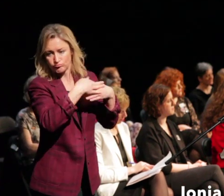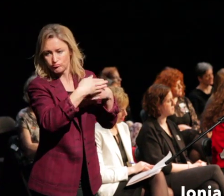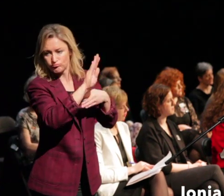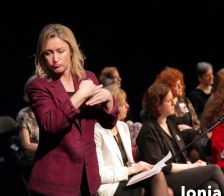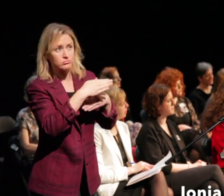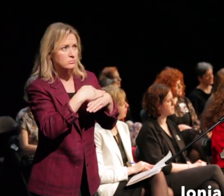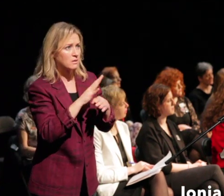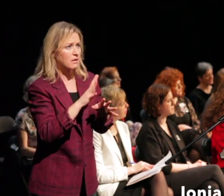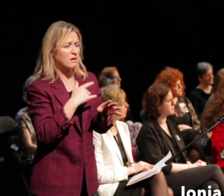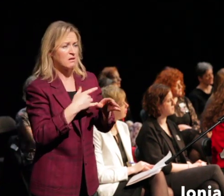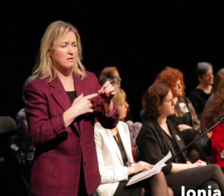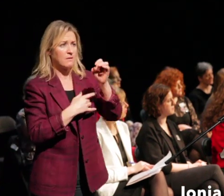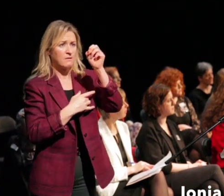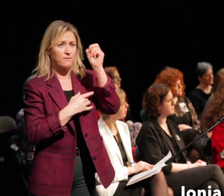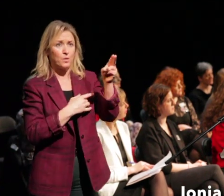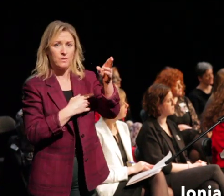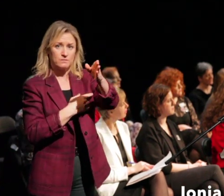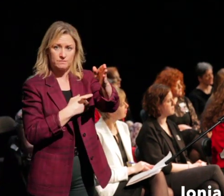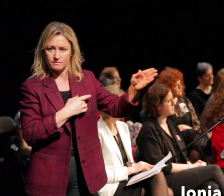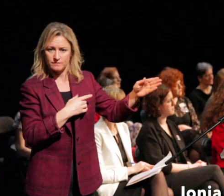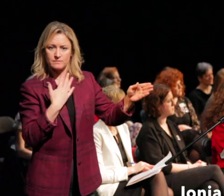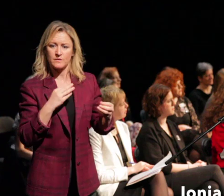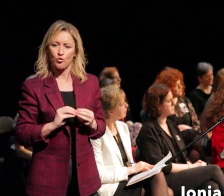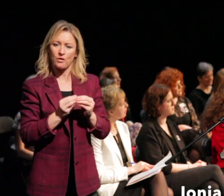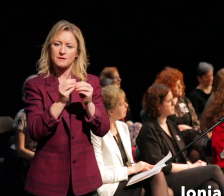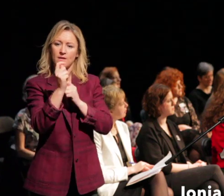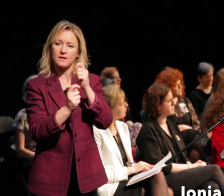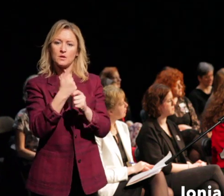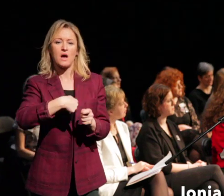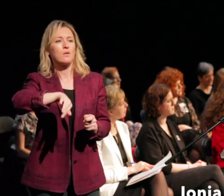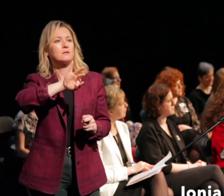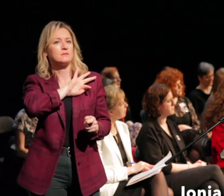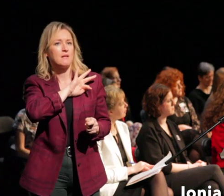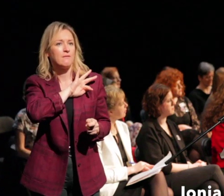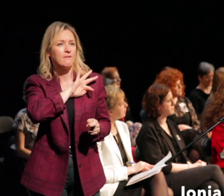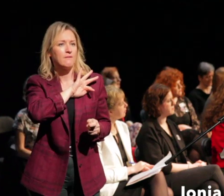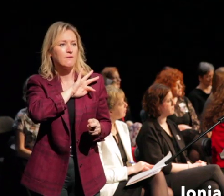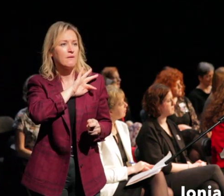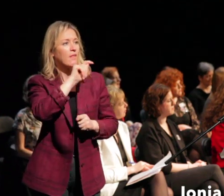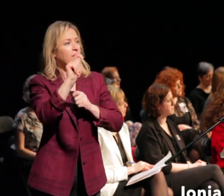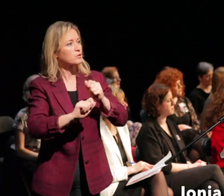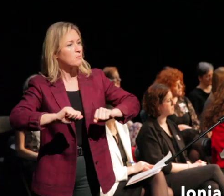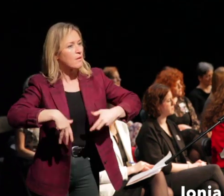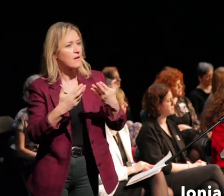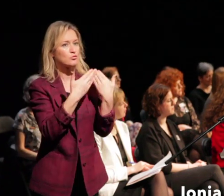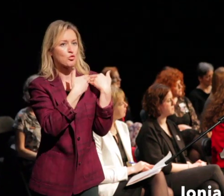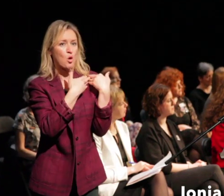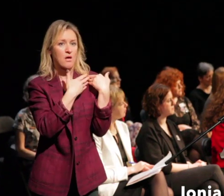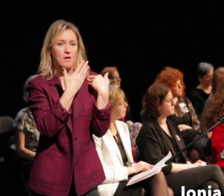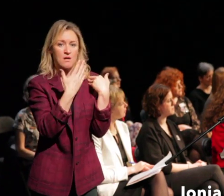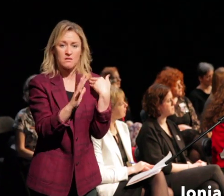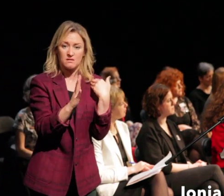shut. Instead, we have put our energies into creating theatre on our own terms. Theatre that provides roles that are not gender